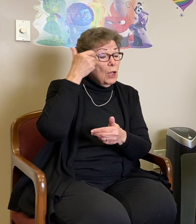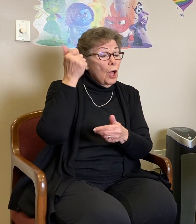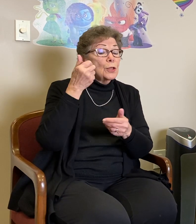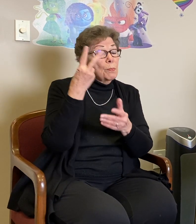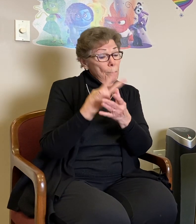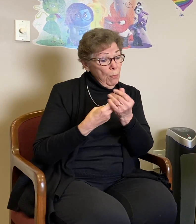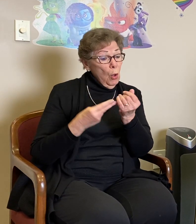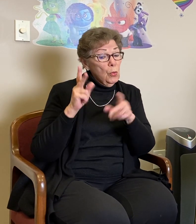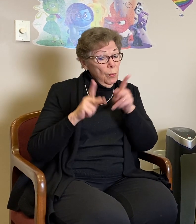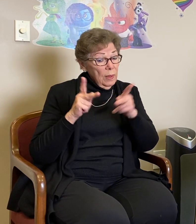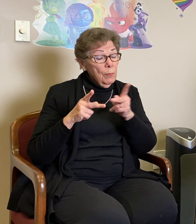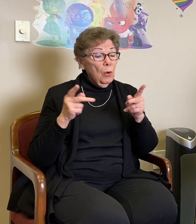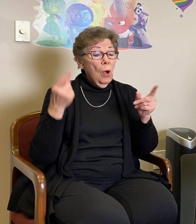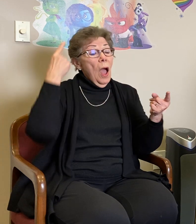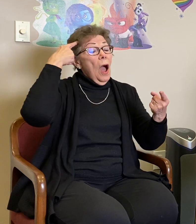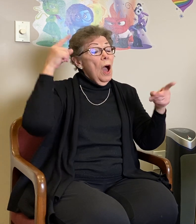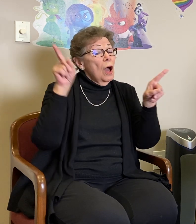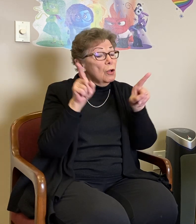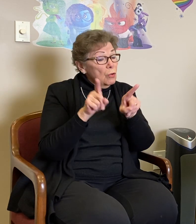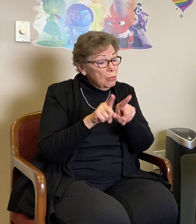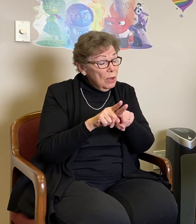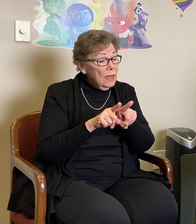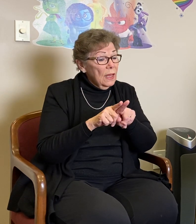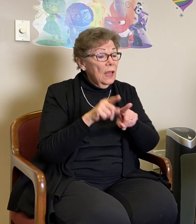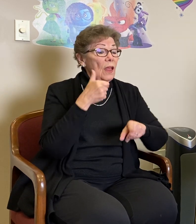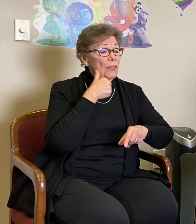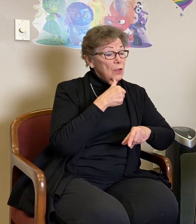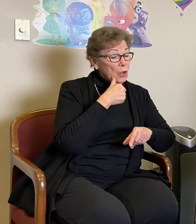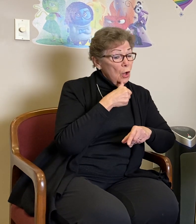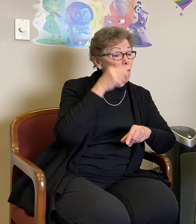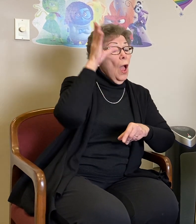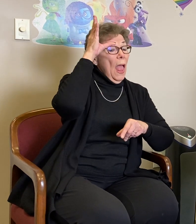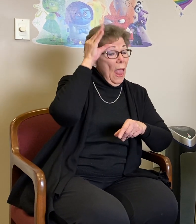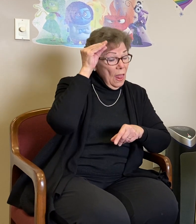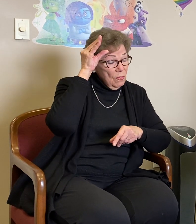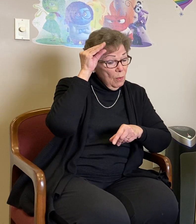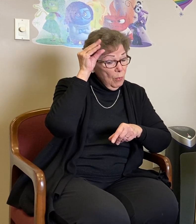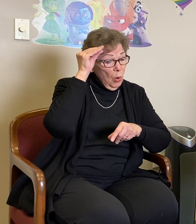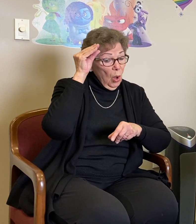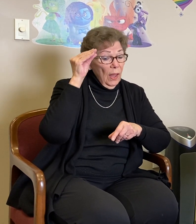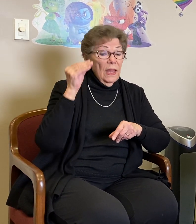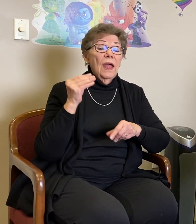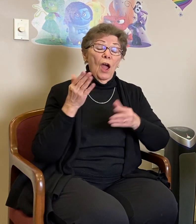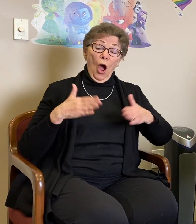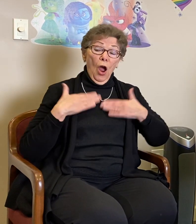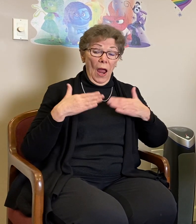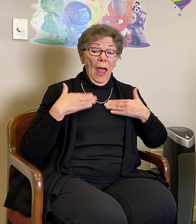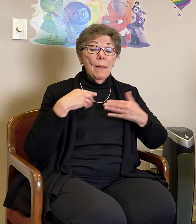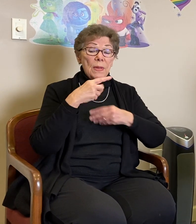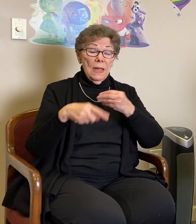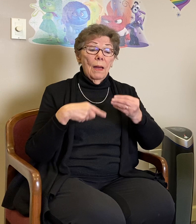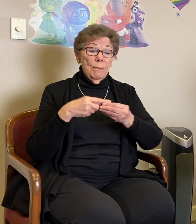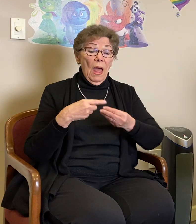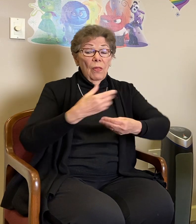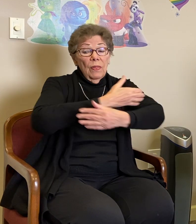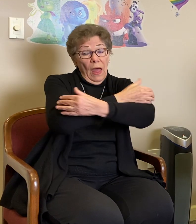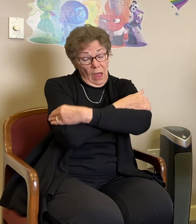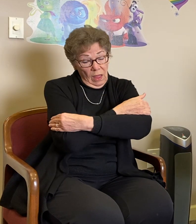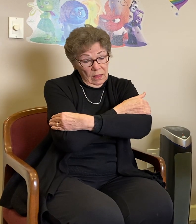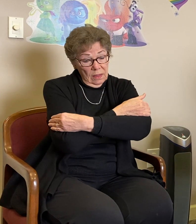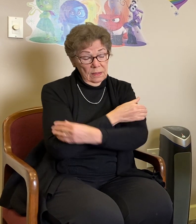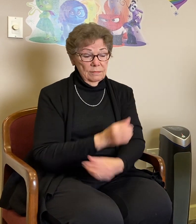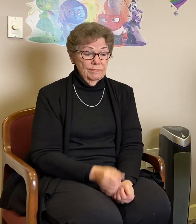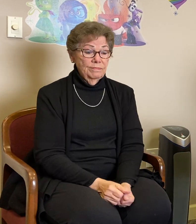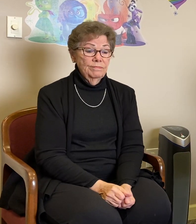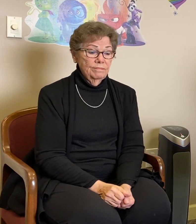people agree, both the little girl and the boy are happy about the hug.